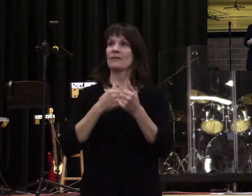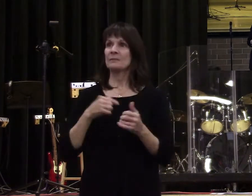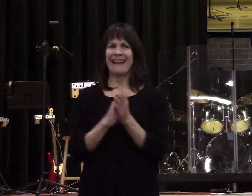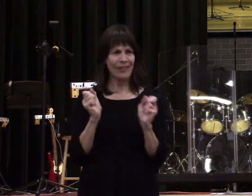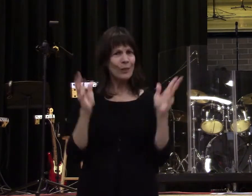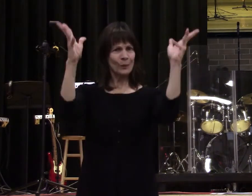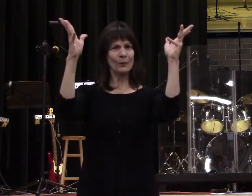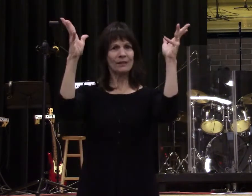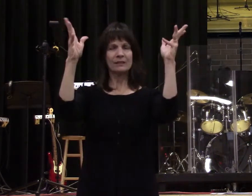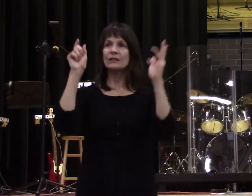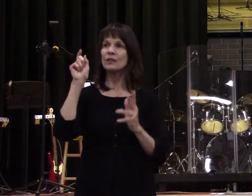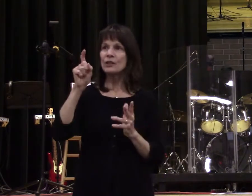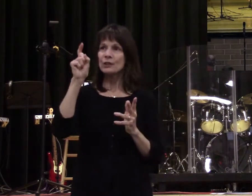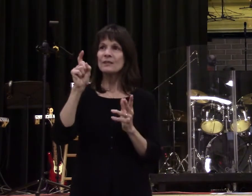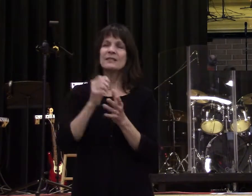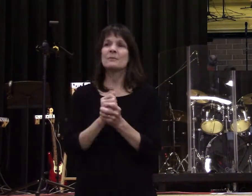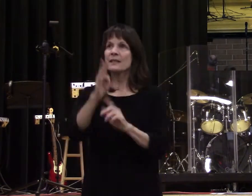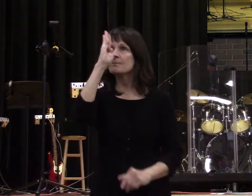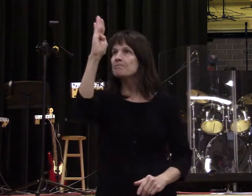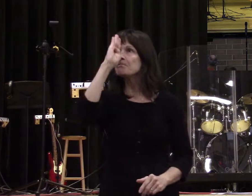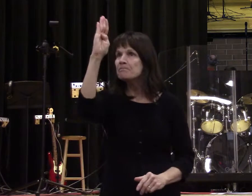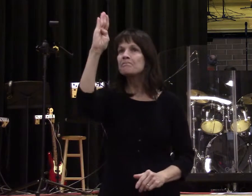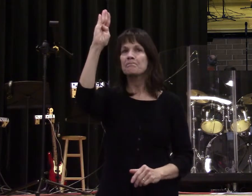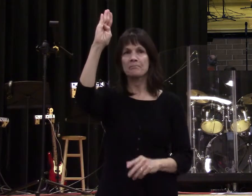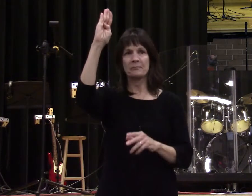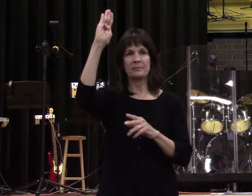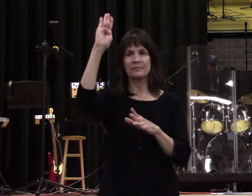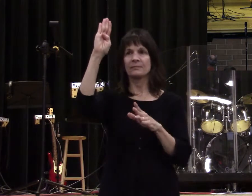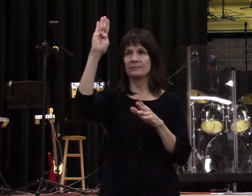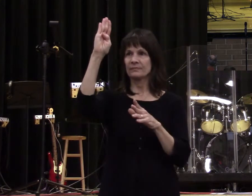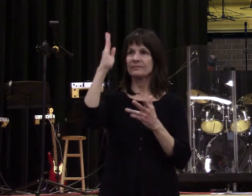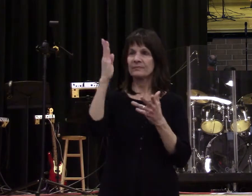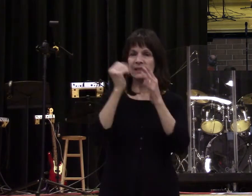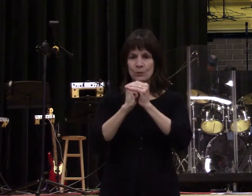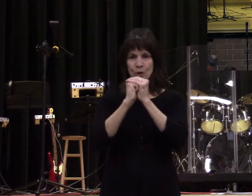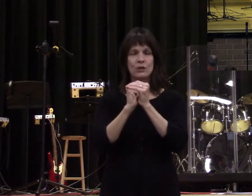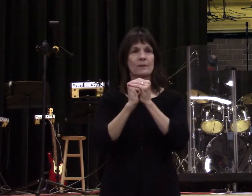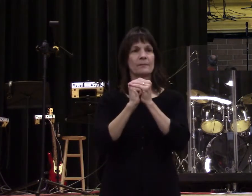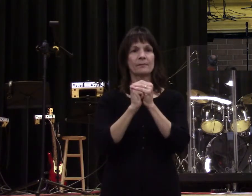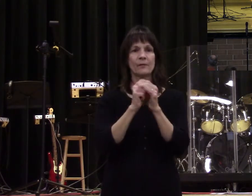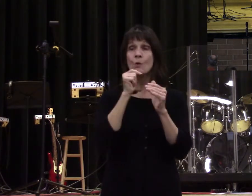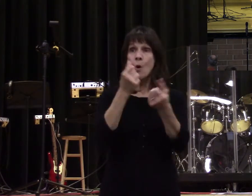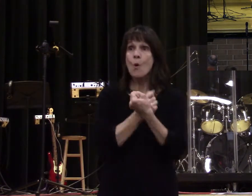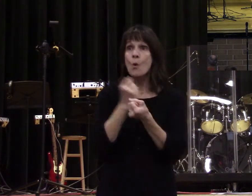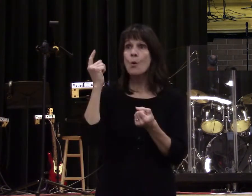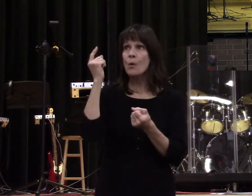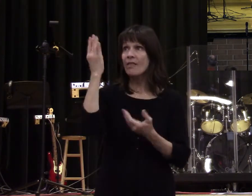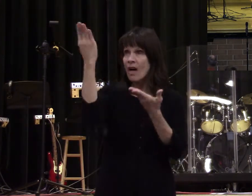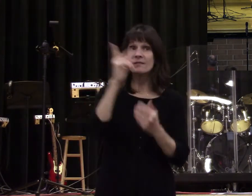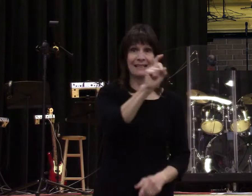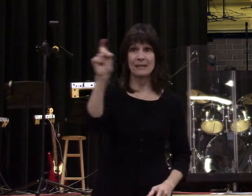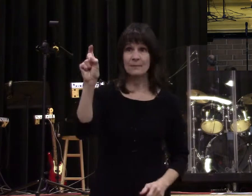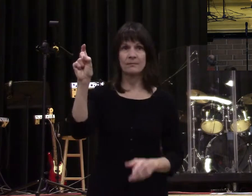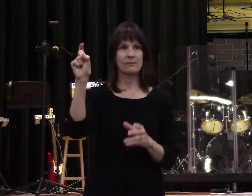You need to get personal with God in your worship. How many people here have been loved by the Father? Somebody say, He loves me. How many people have been forgiven